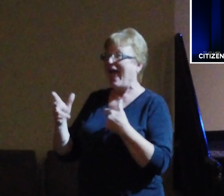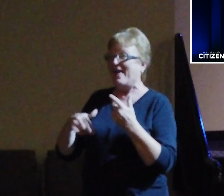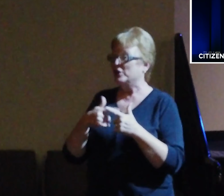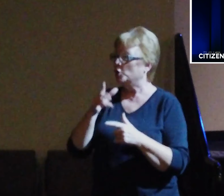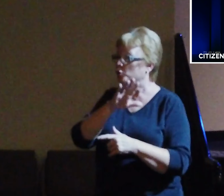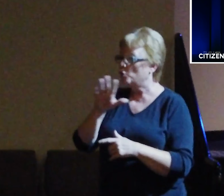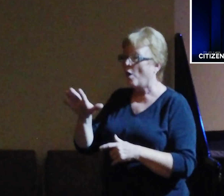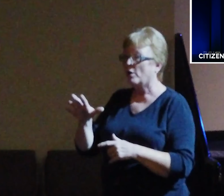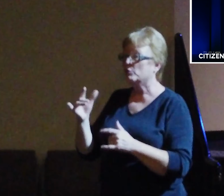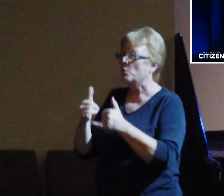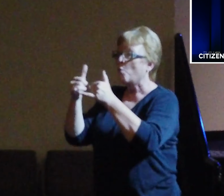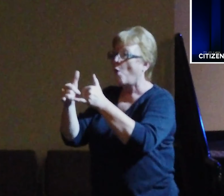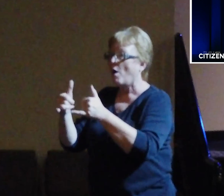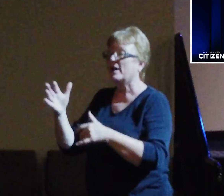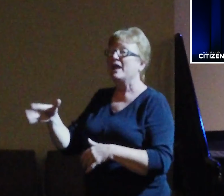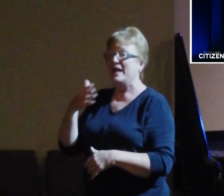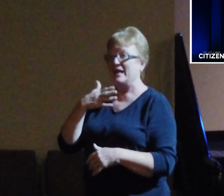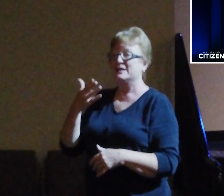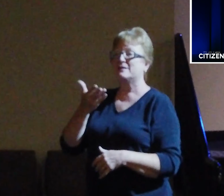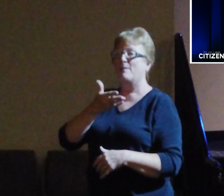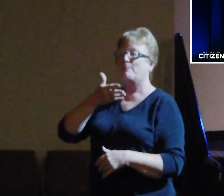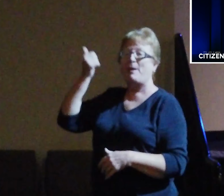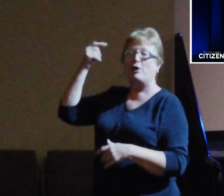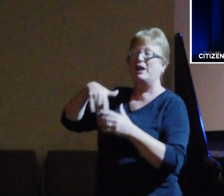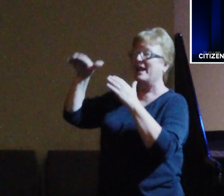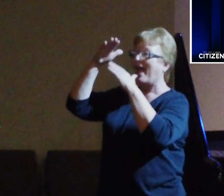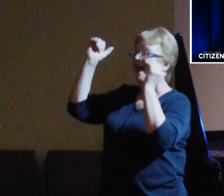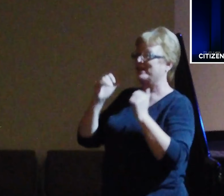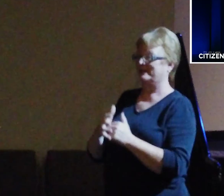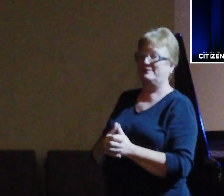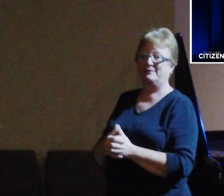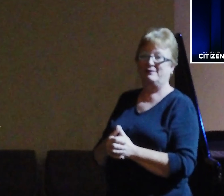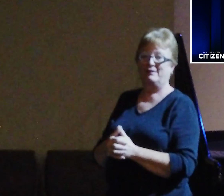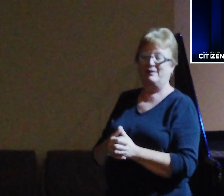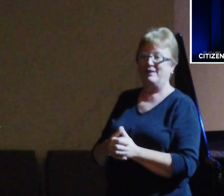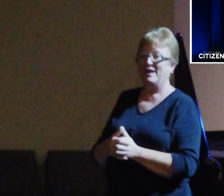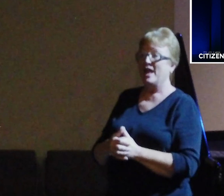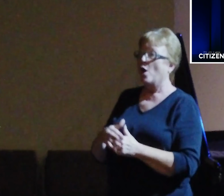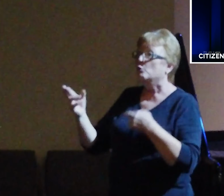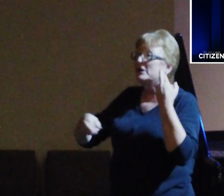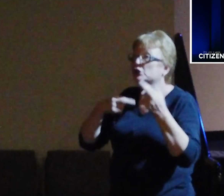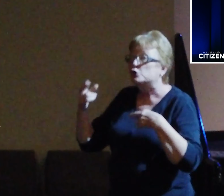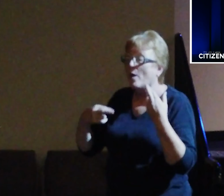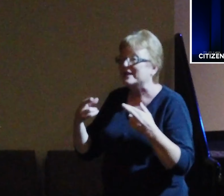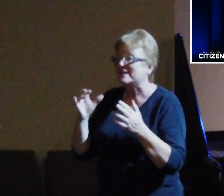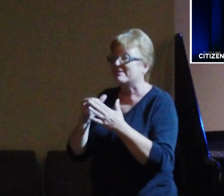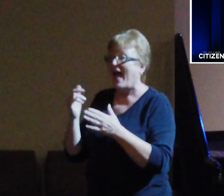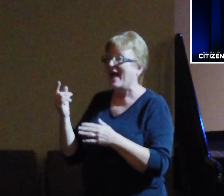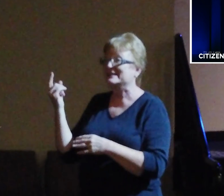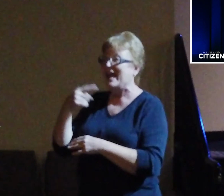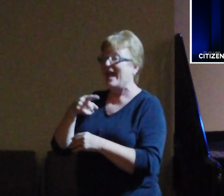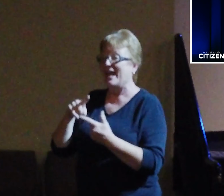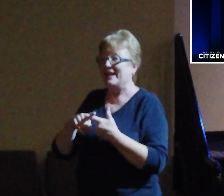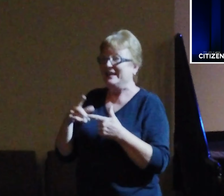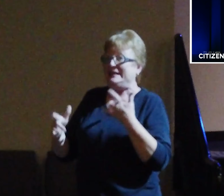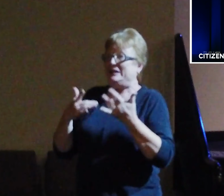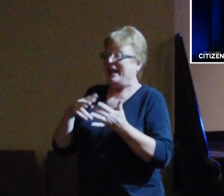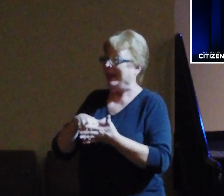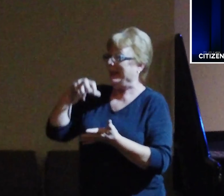reward is great in heaven, for so their fathers did to the prophets. Rejoice in that day and leap for joy.